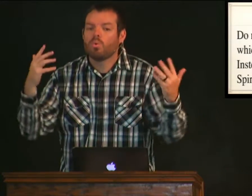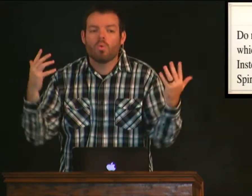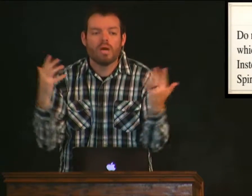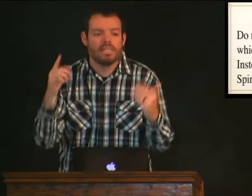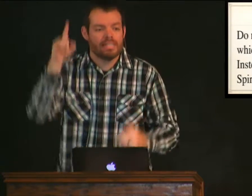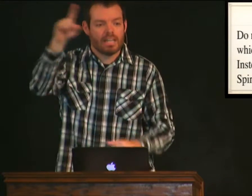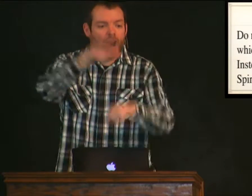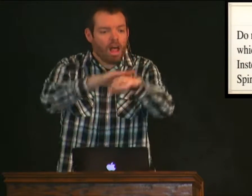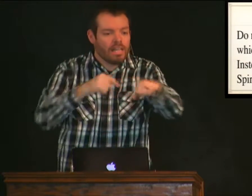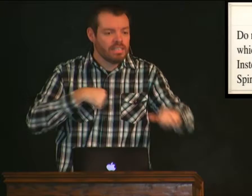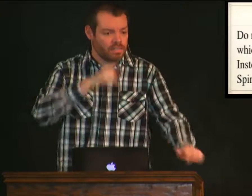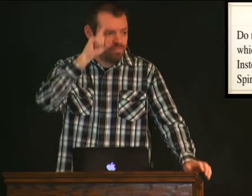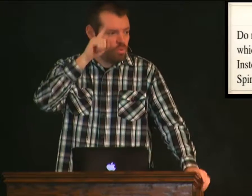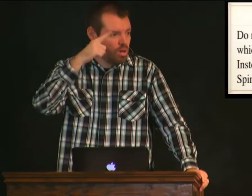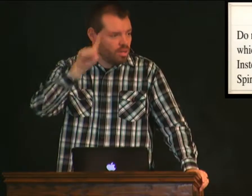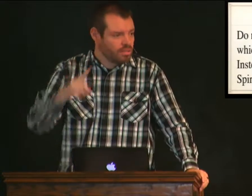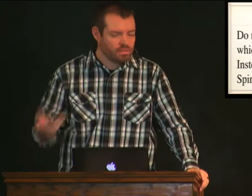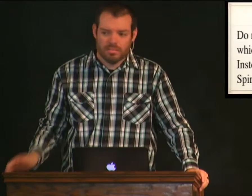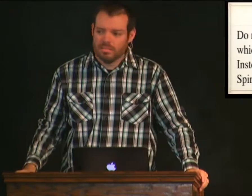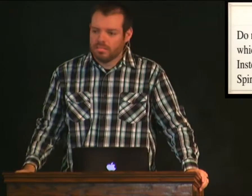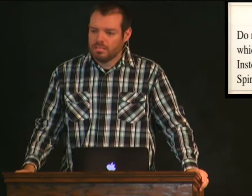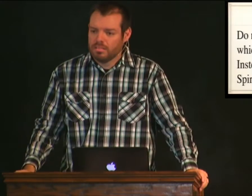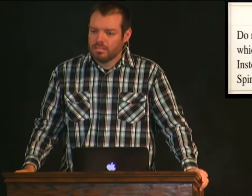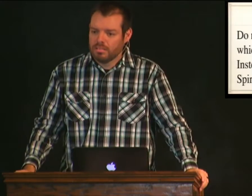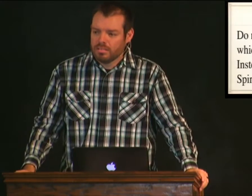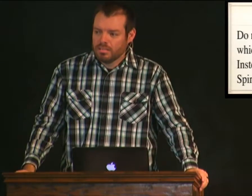But what is He calling us for?